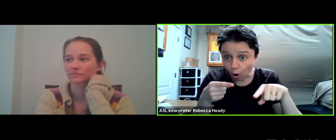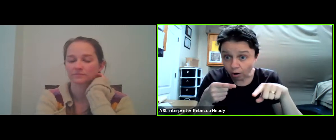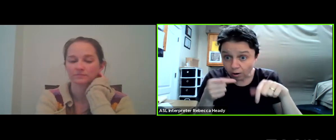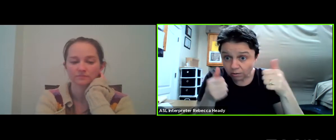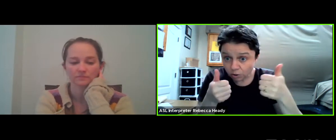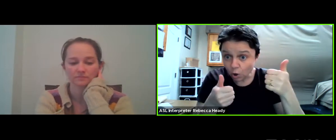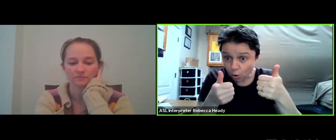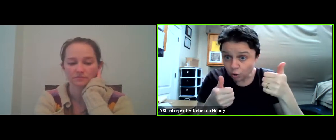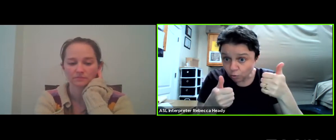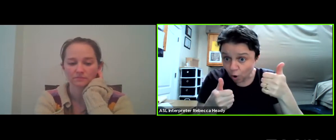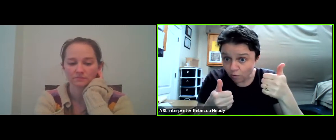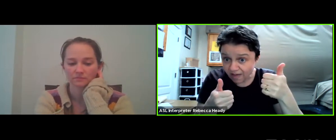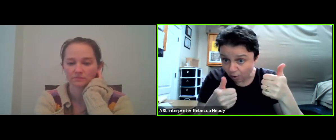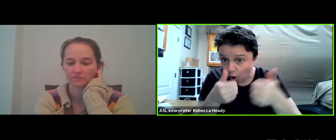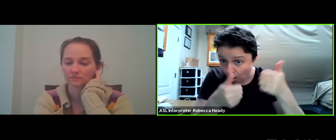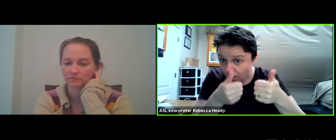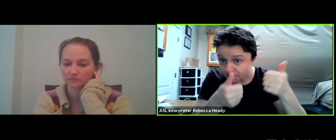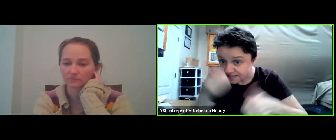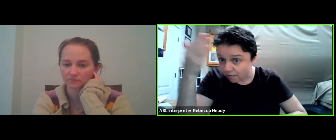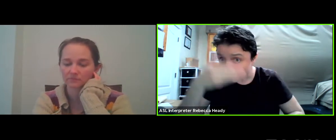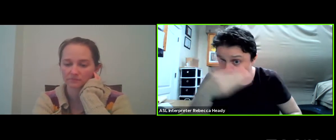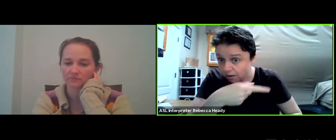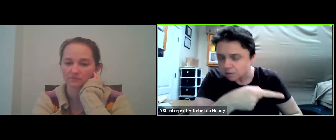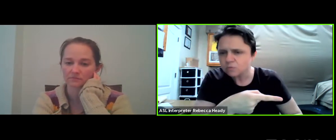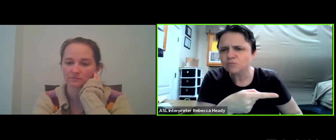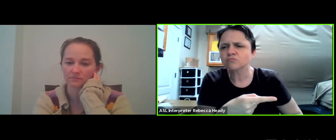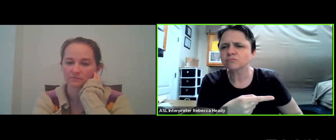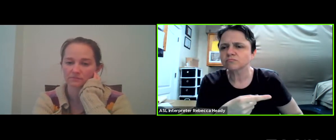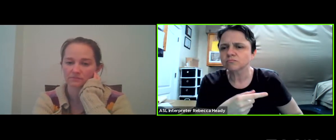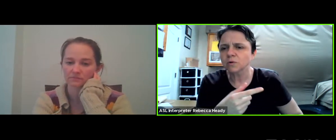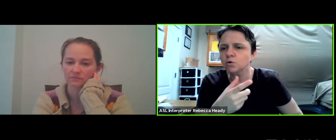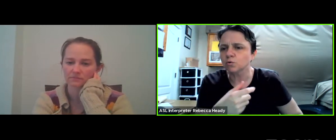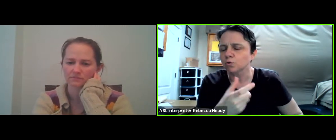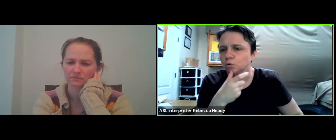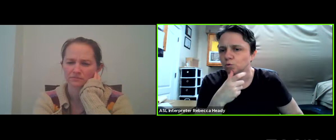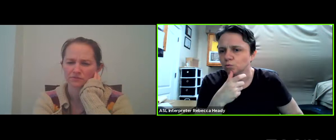that car, you know that car that's out front,